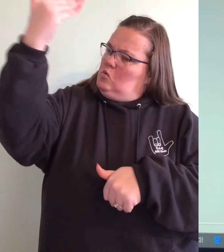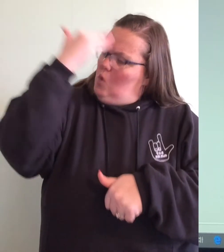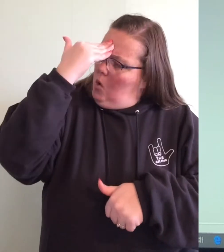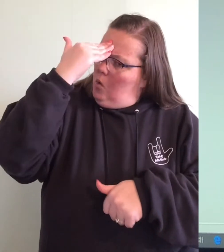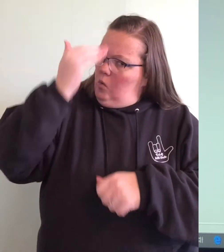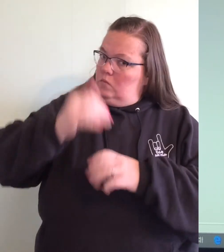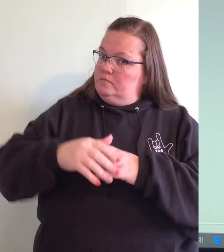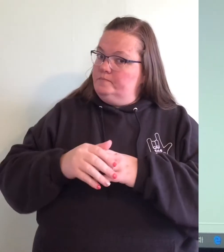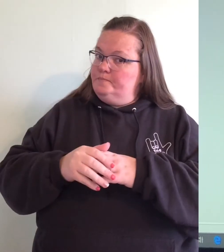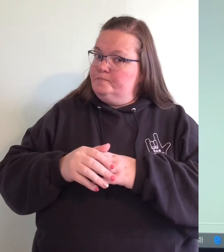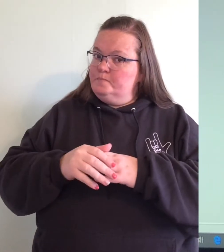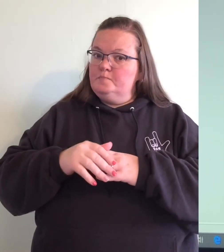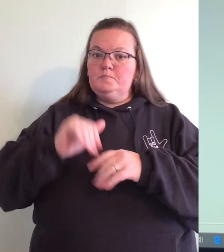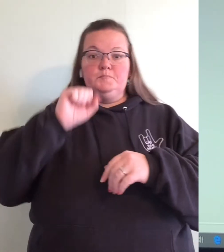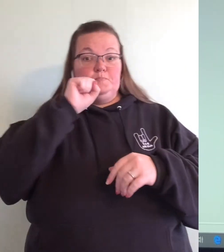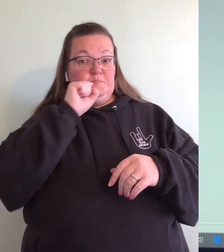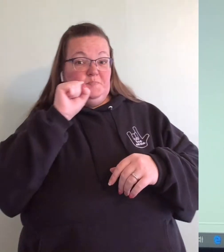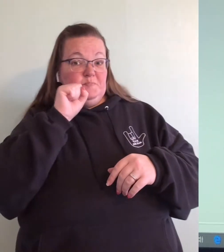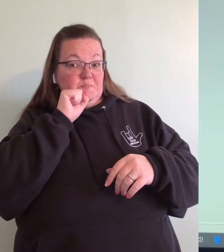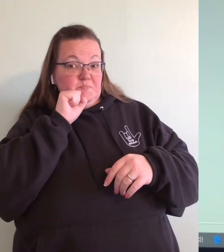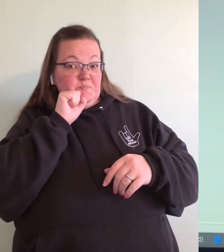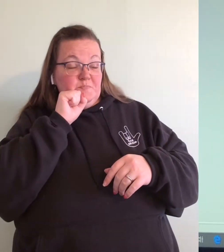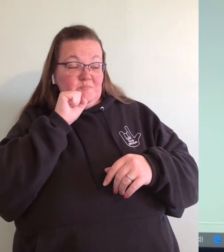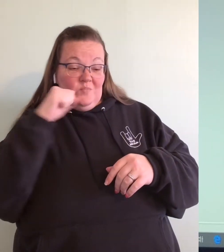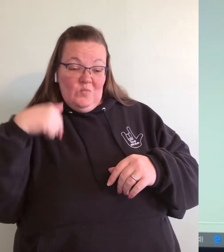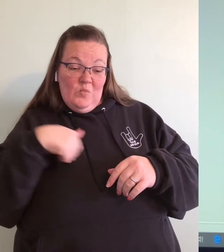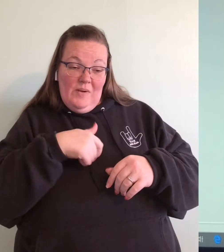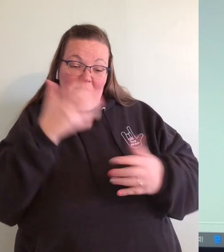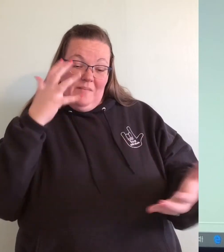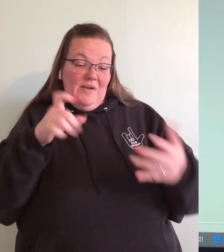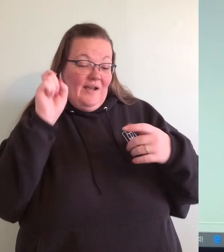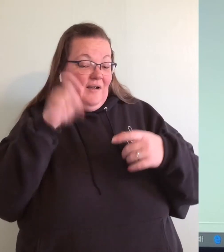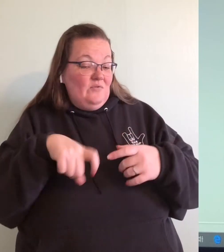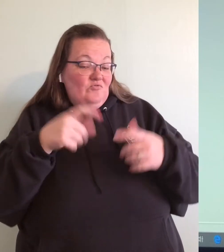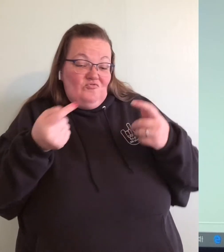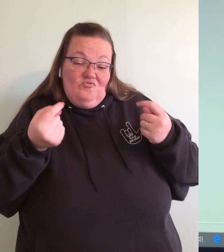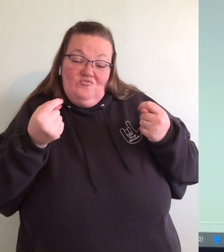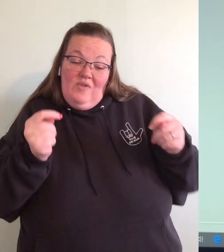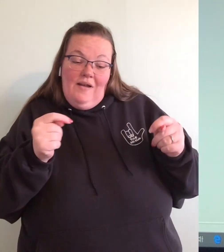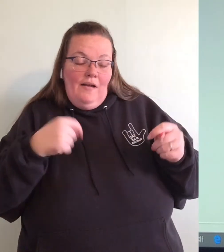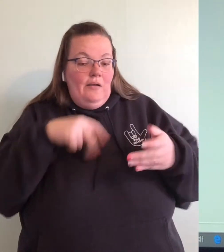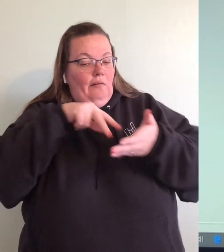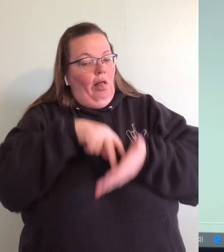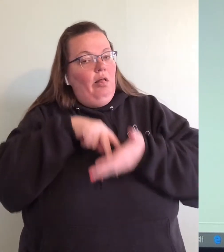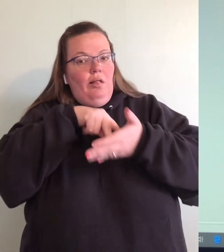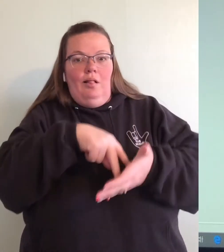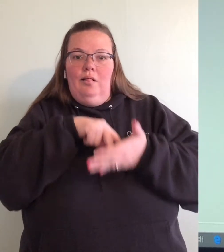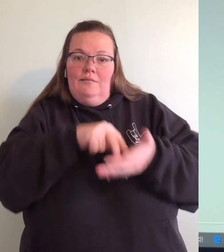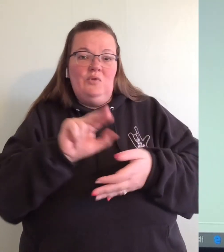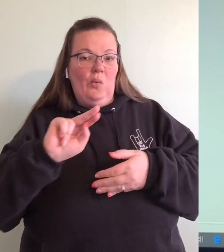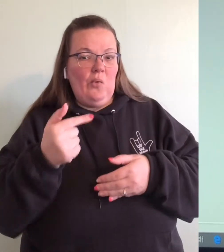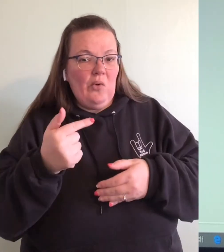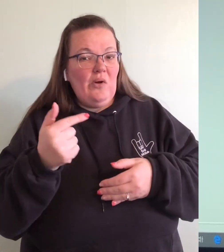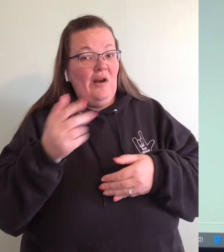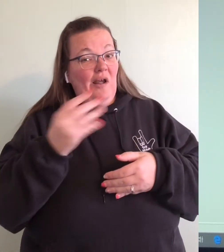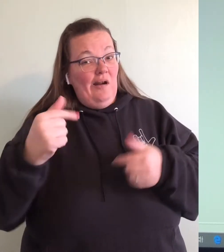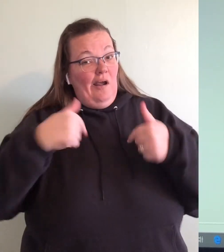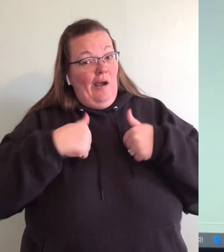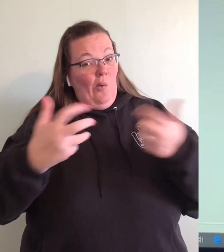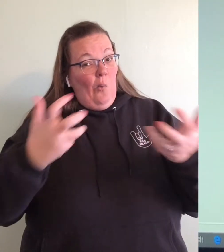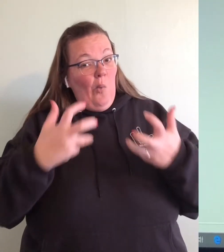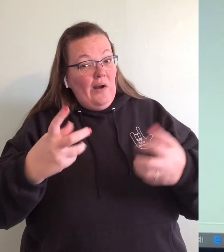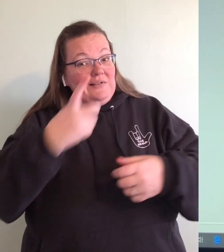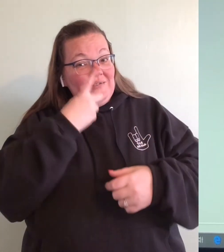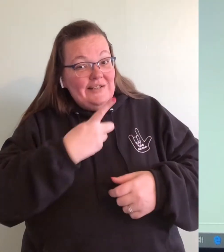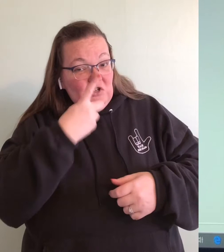we have to risk it?" said Susan. "I mean, it's no good just standing here, and I feel I want some dinner." At this moment, the